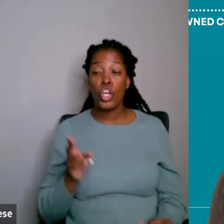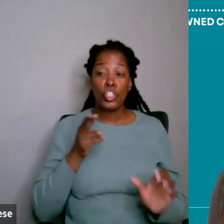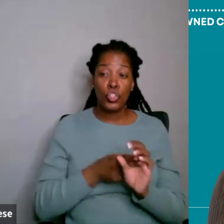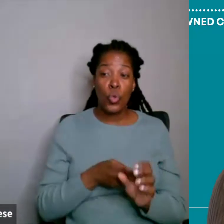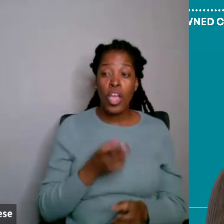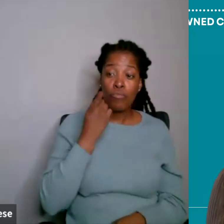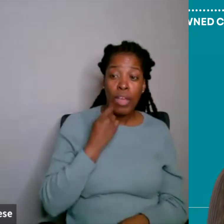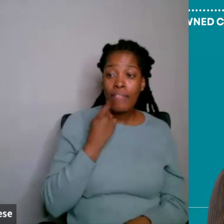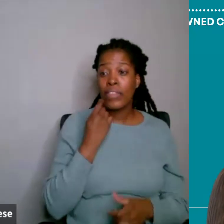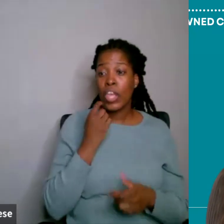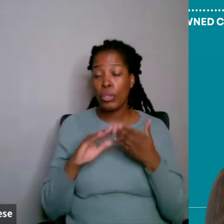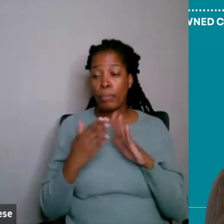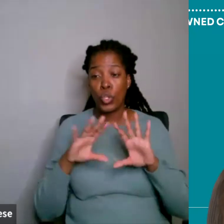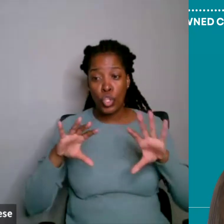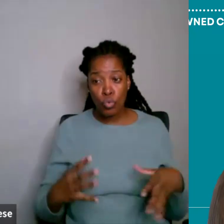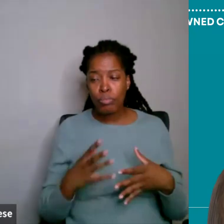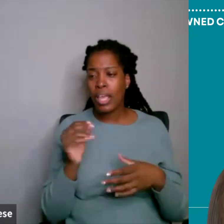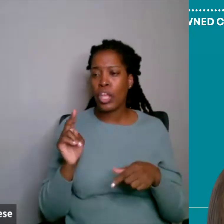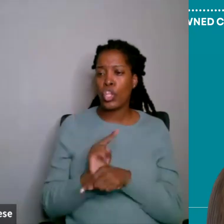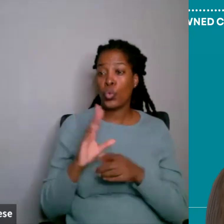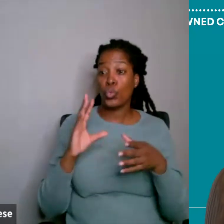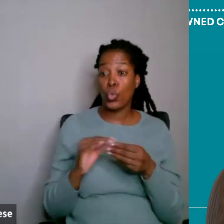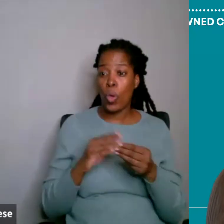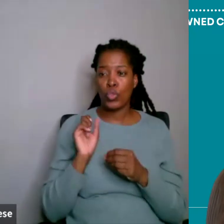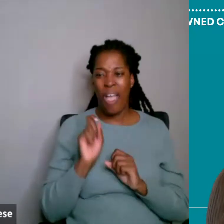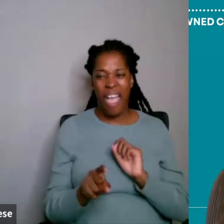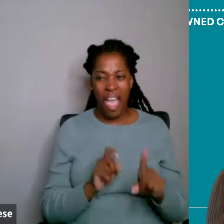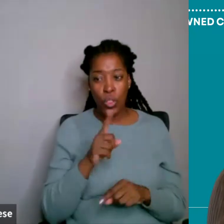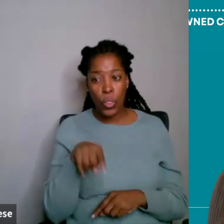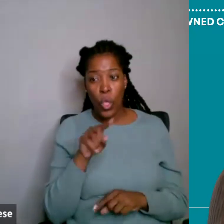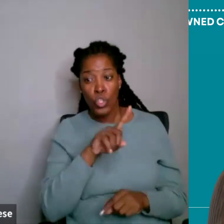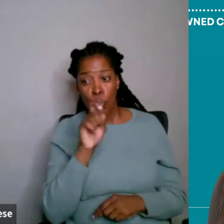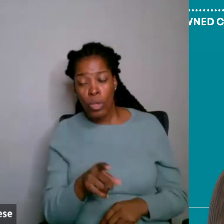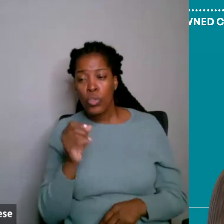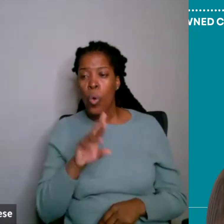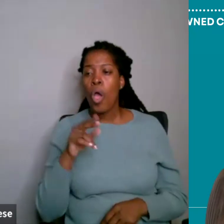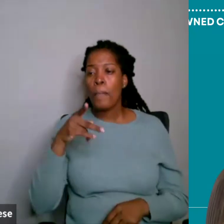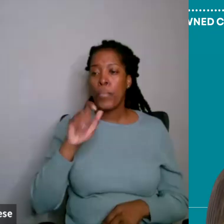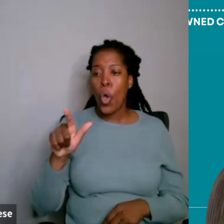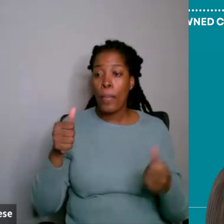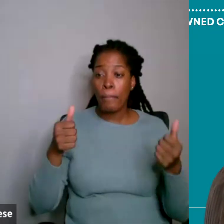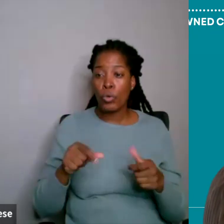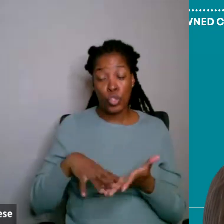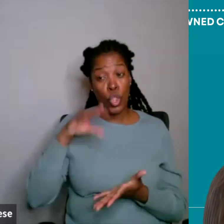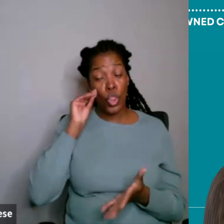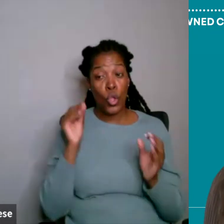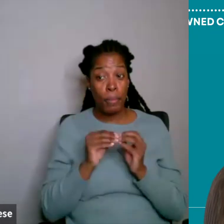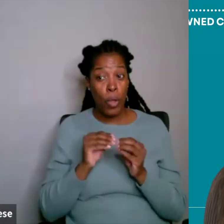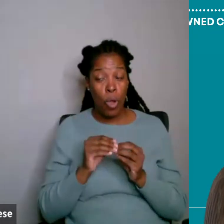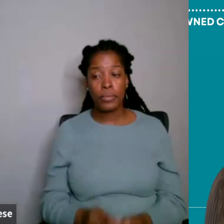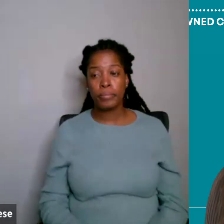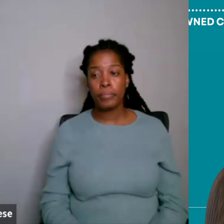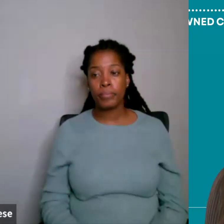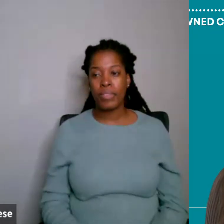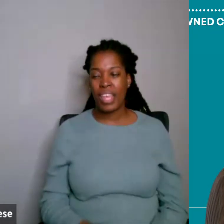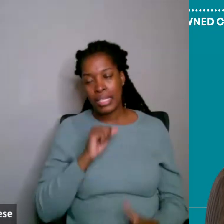community groups and use stories to ask those questions or poll posts to learn more. And not here on this slide,